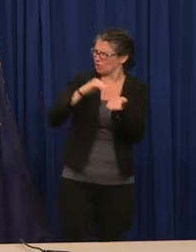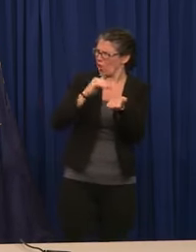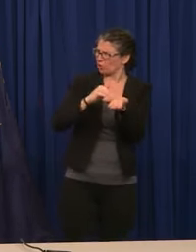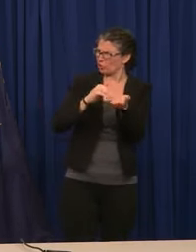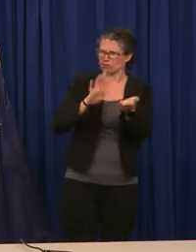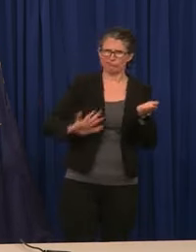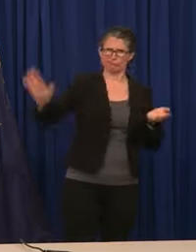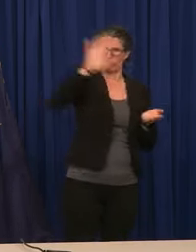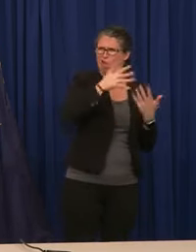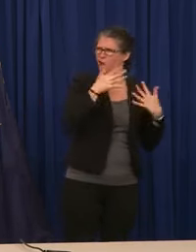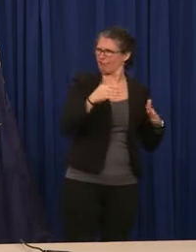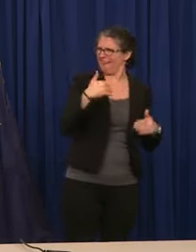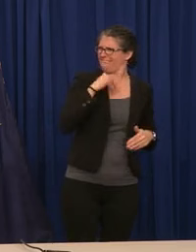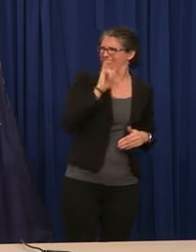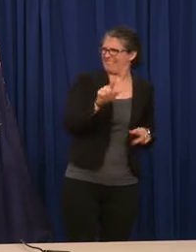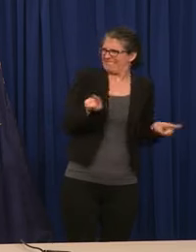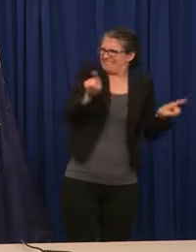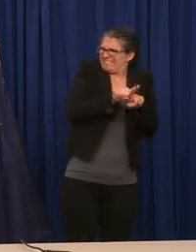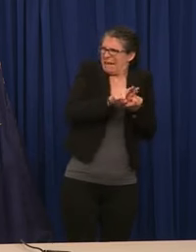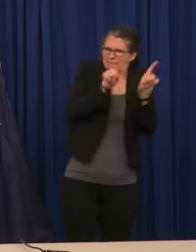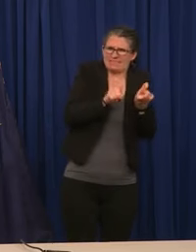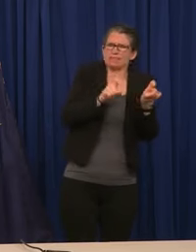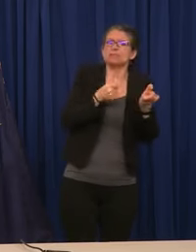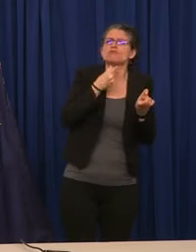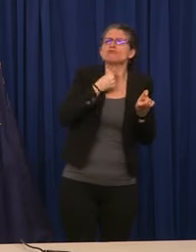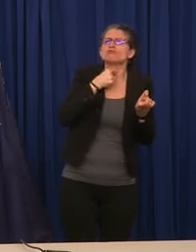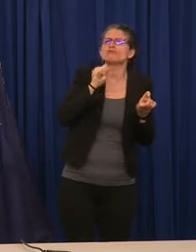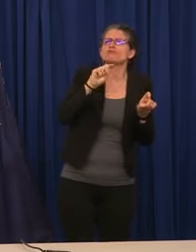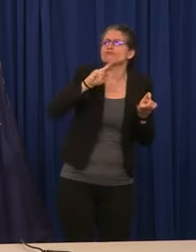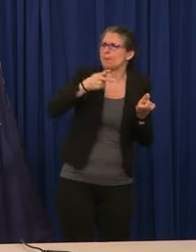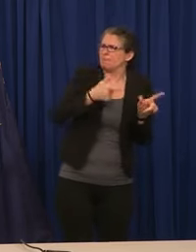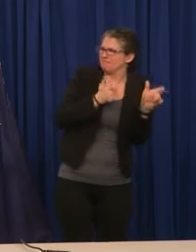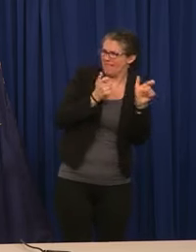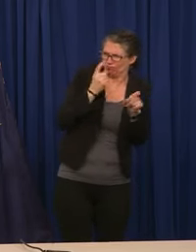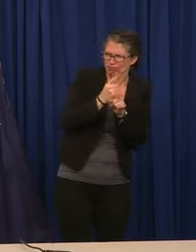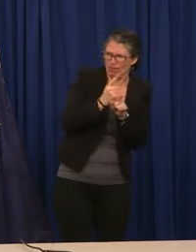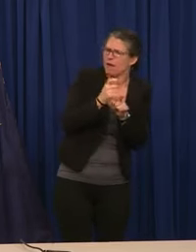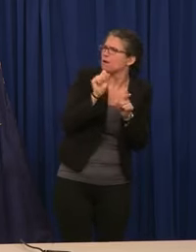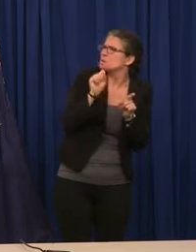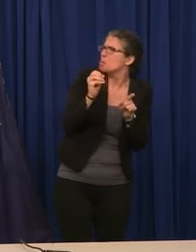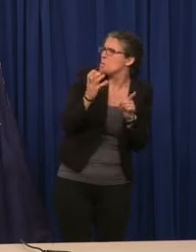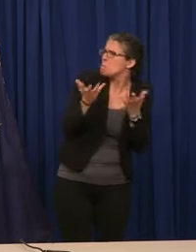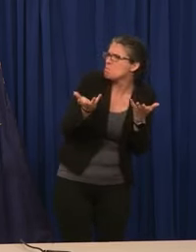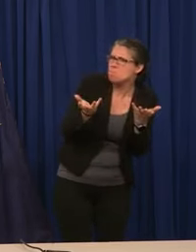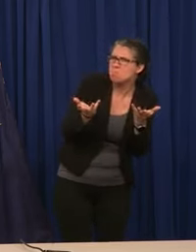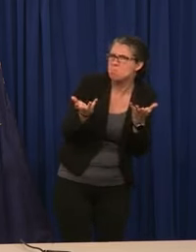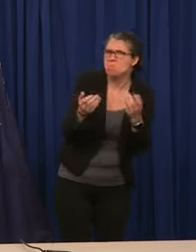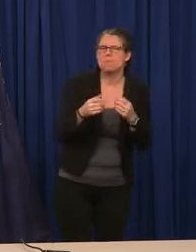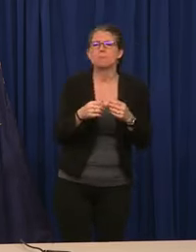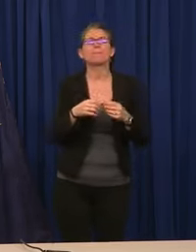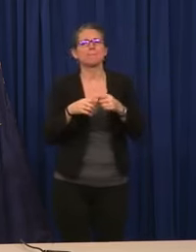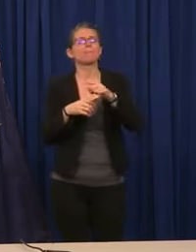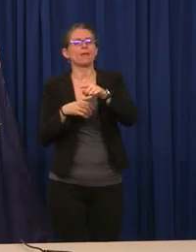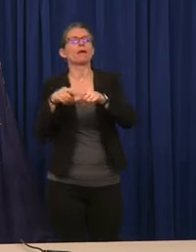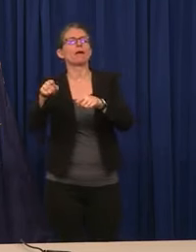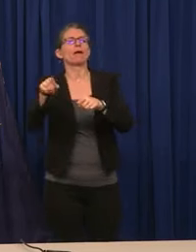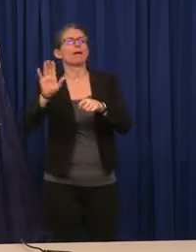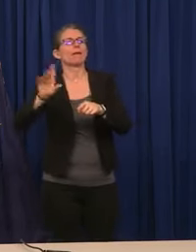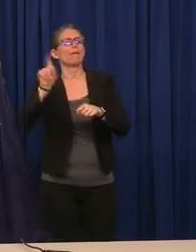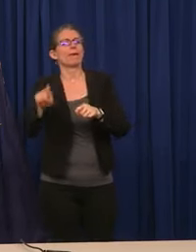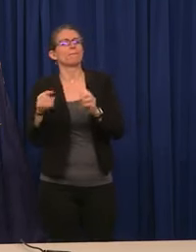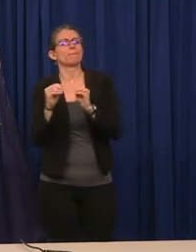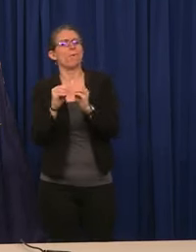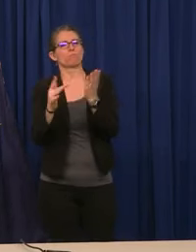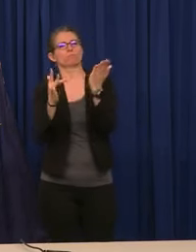Great question, Kevin. Kevin's question is about some of the technical specifications of the Abbott platform. And you are correct, Kevin. The